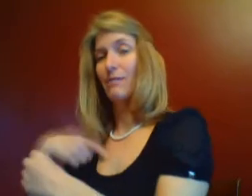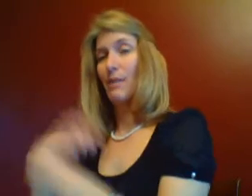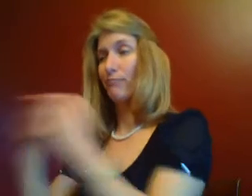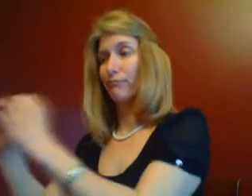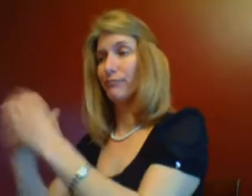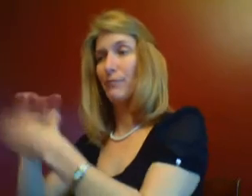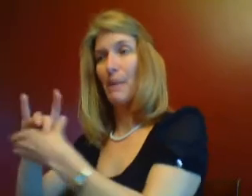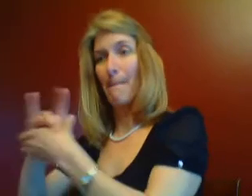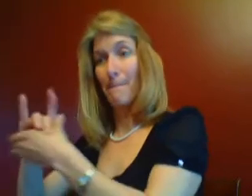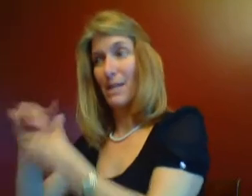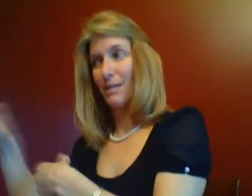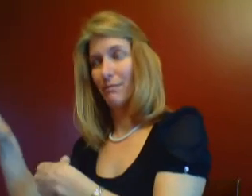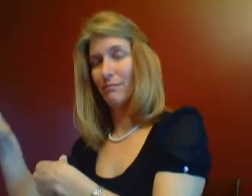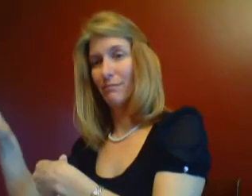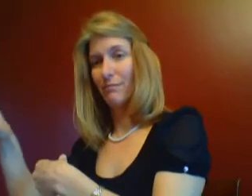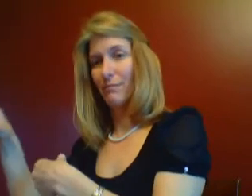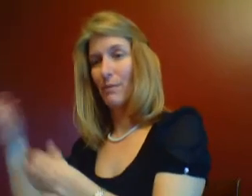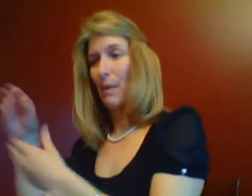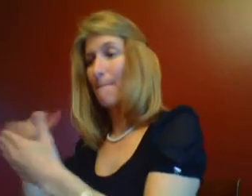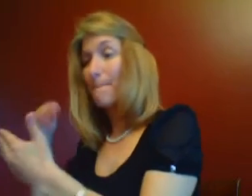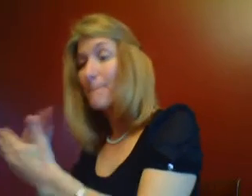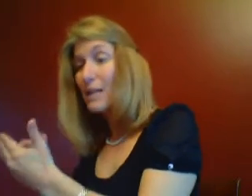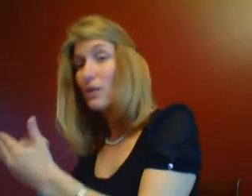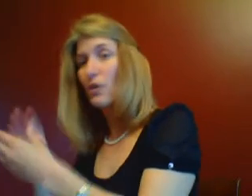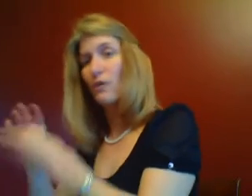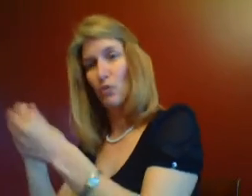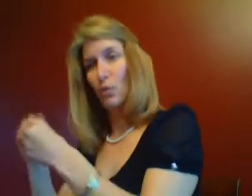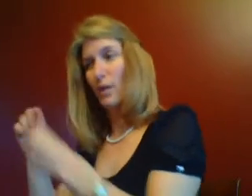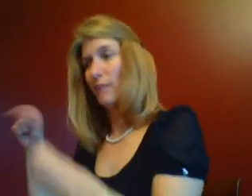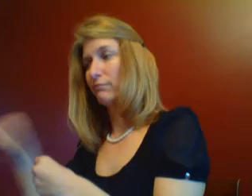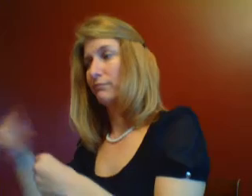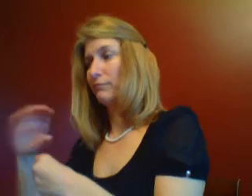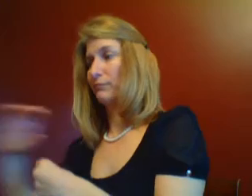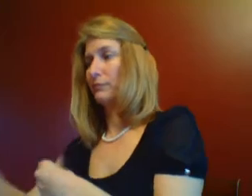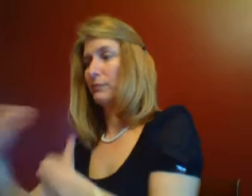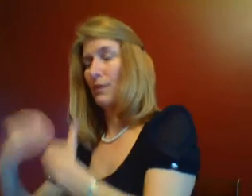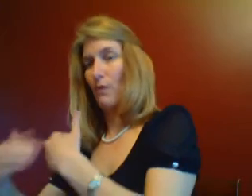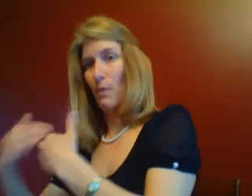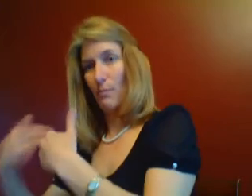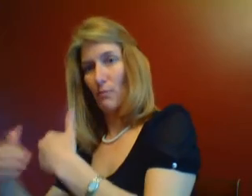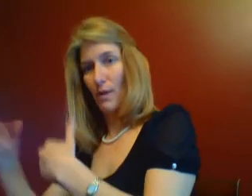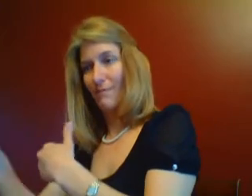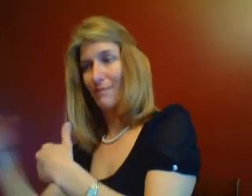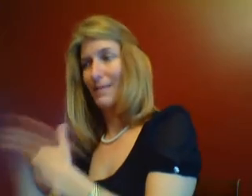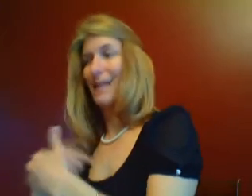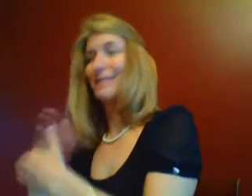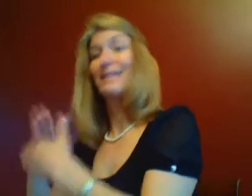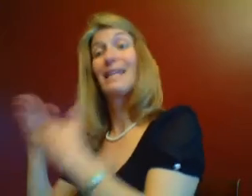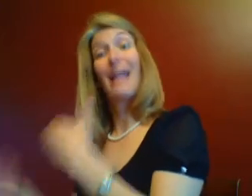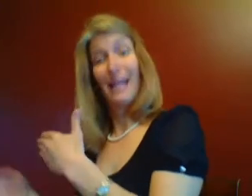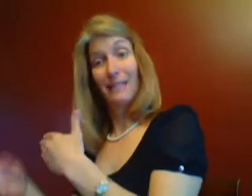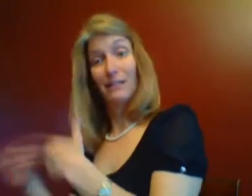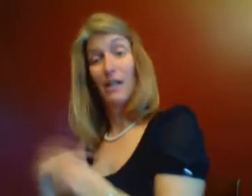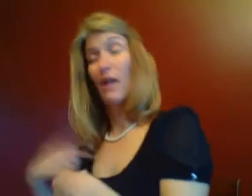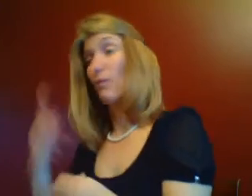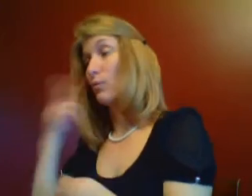the middle part of our sandwich. And the bottom piece of the bread, that's the end. And remember we looked at that sandwich? Well, it's kind